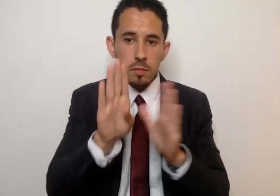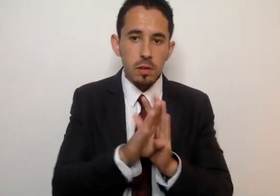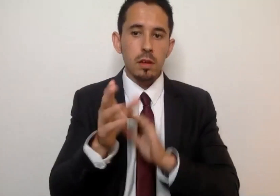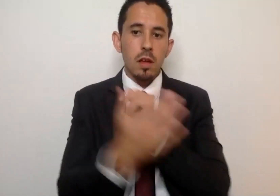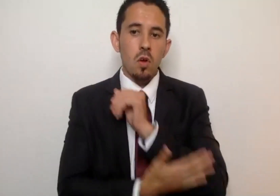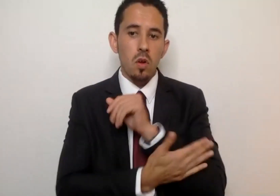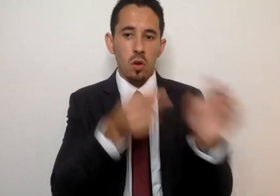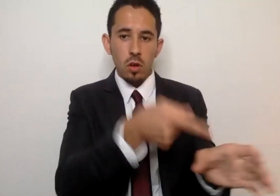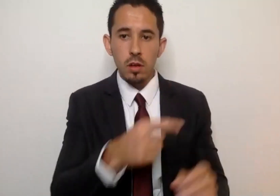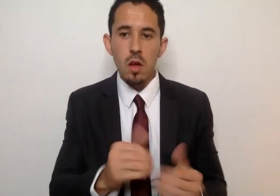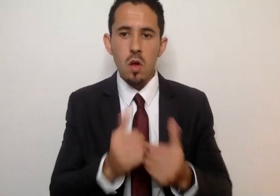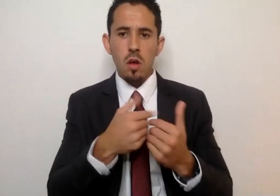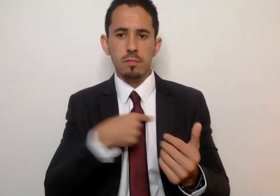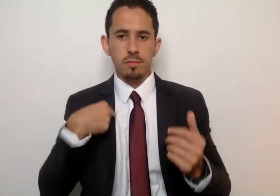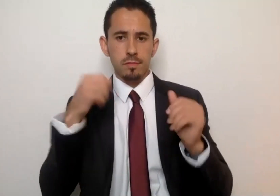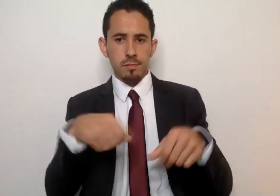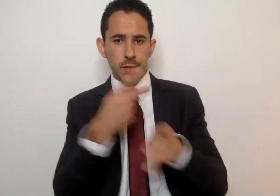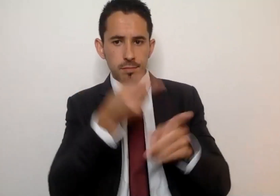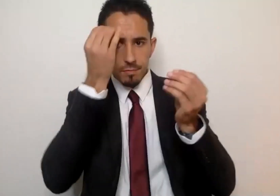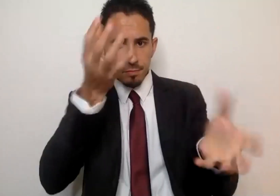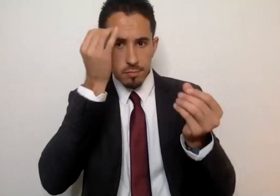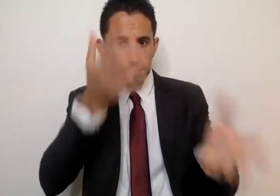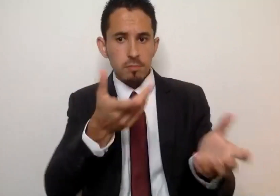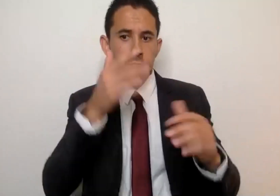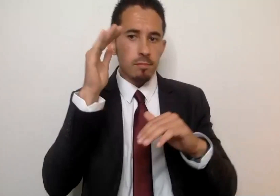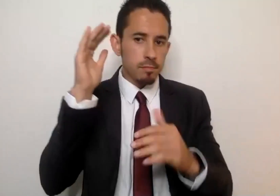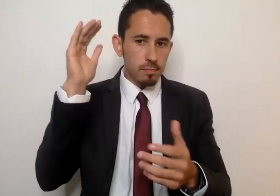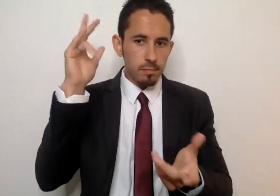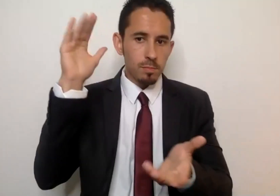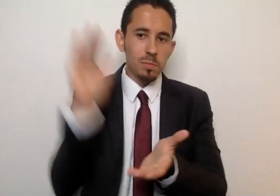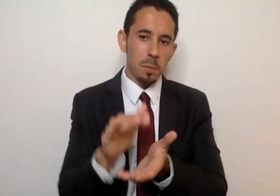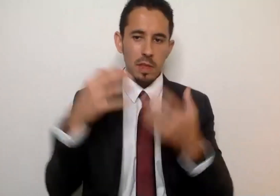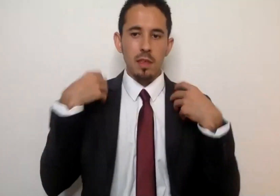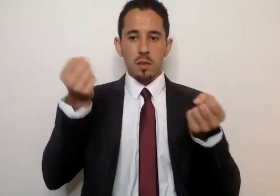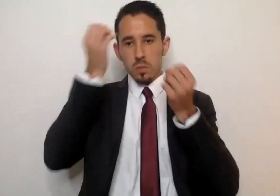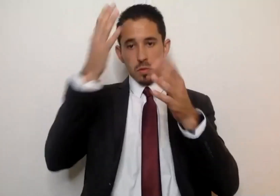how do we keep them informed and minimize the health info disparity?